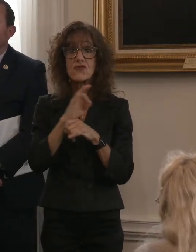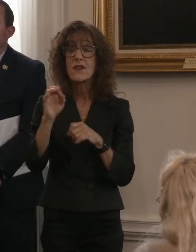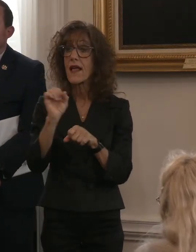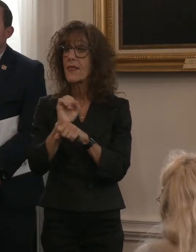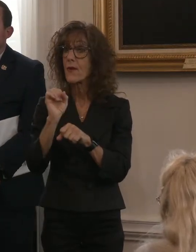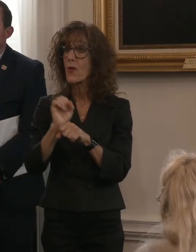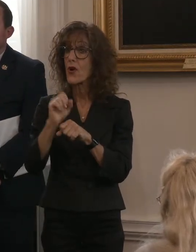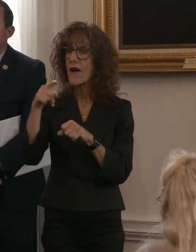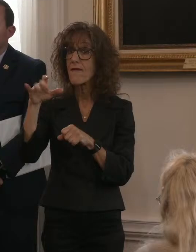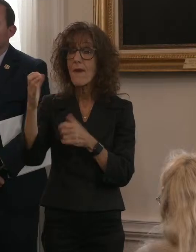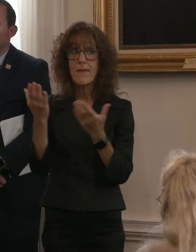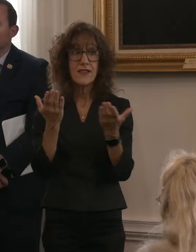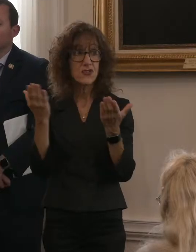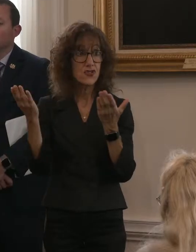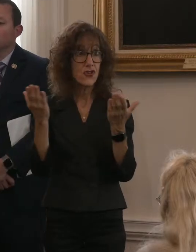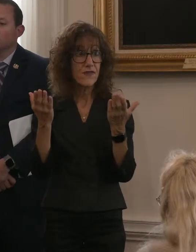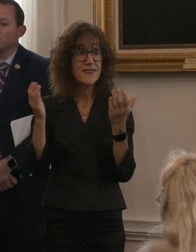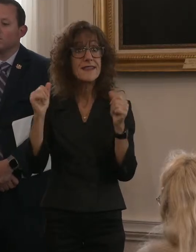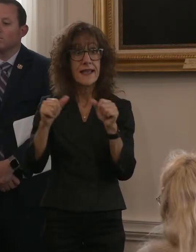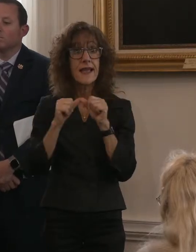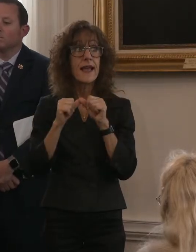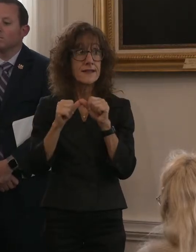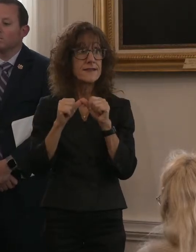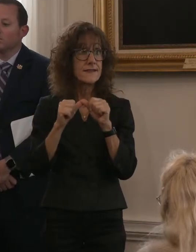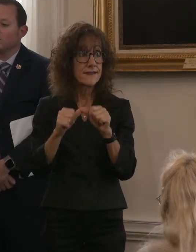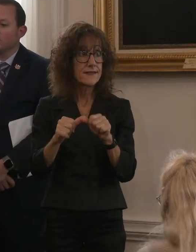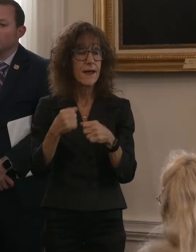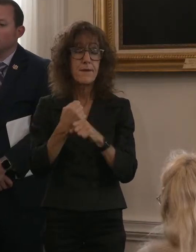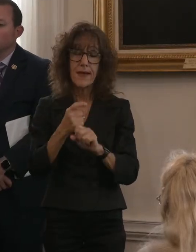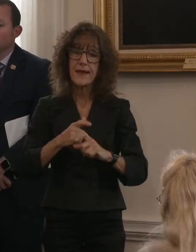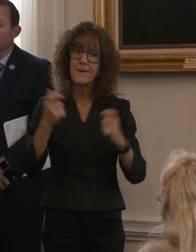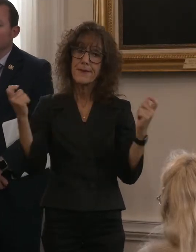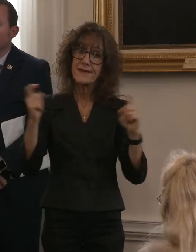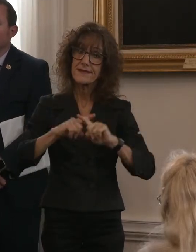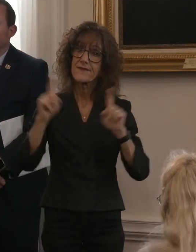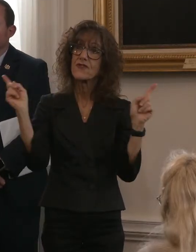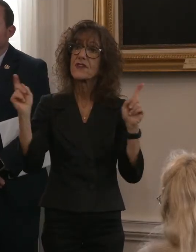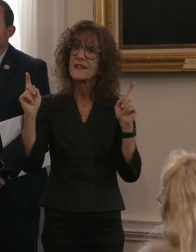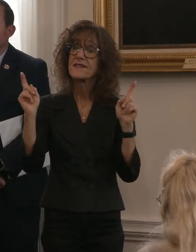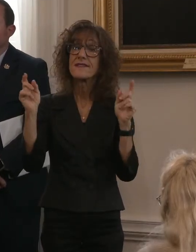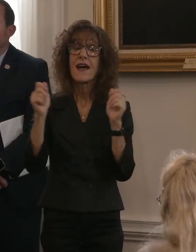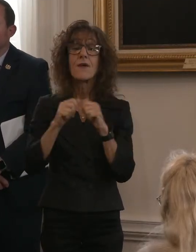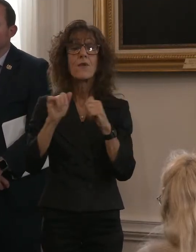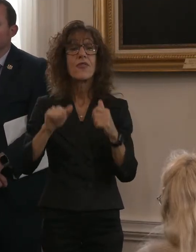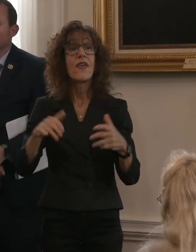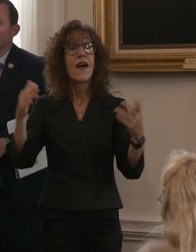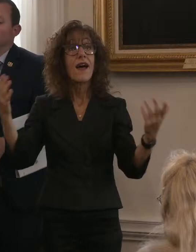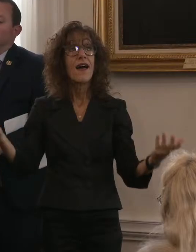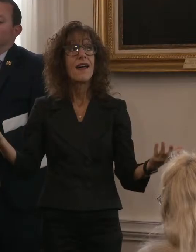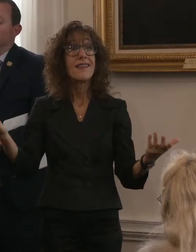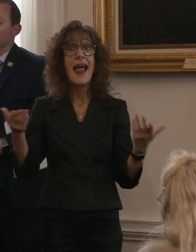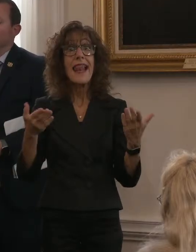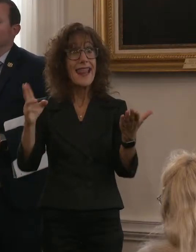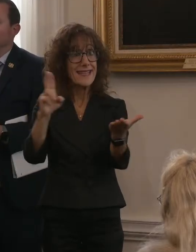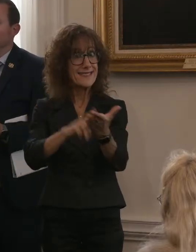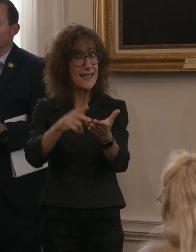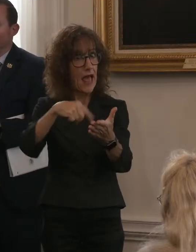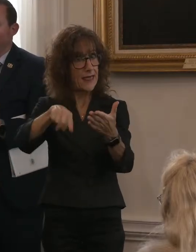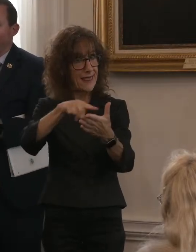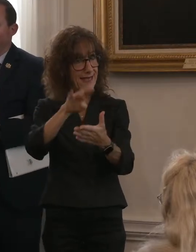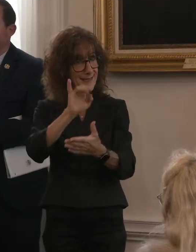of public service can still make a real difference. And with that, let's sign these